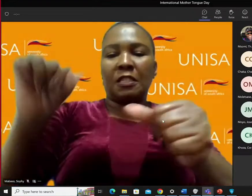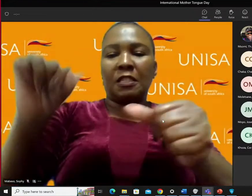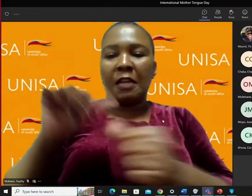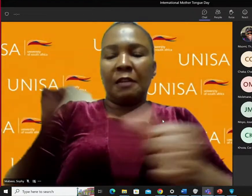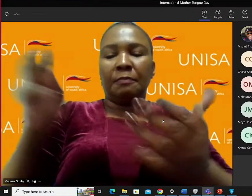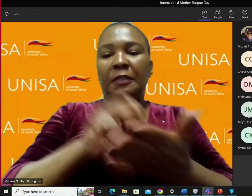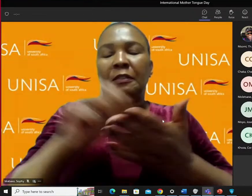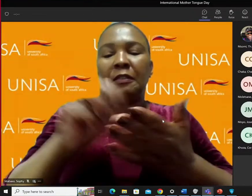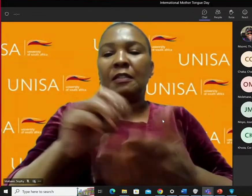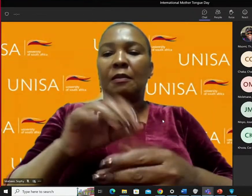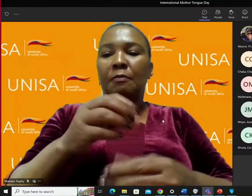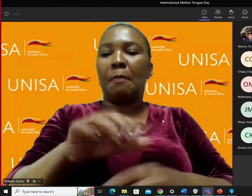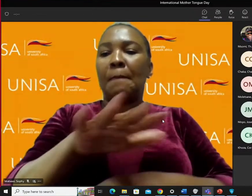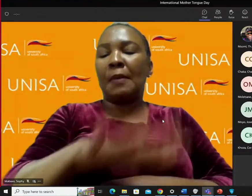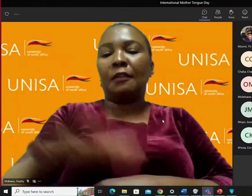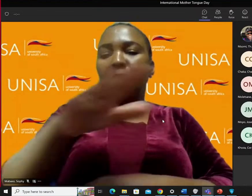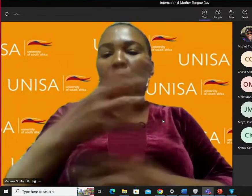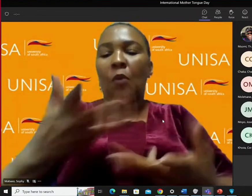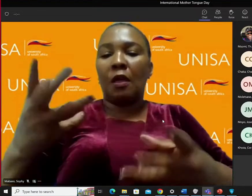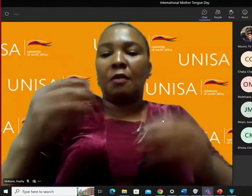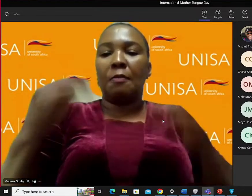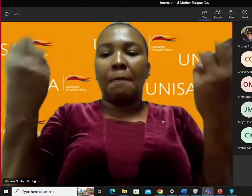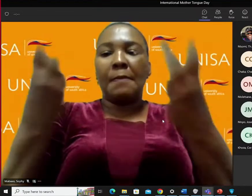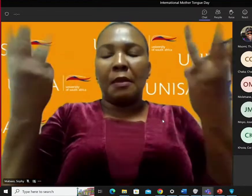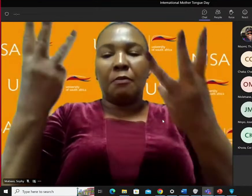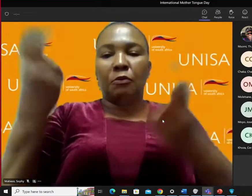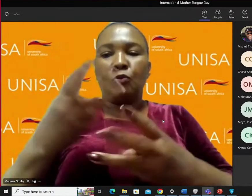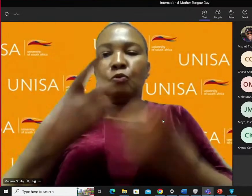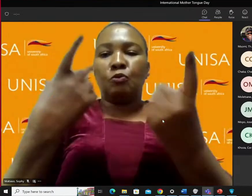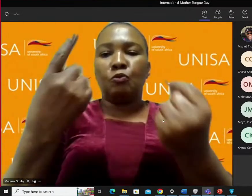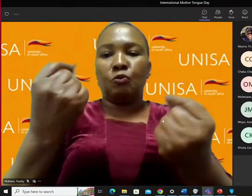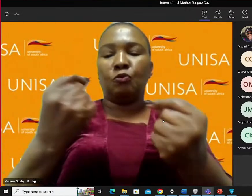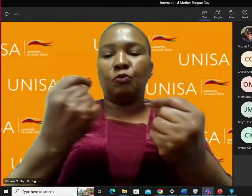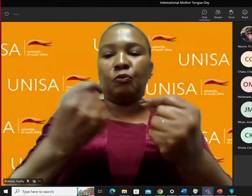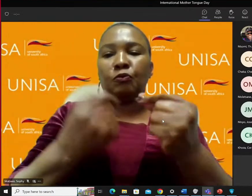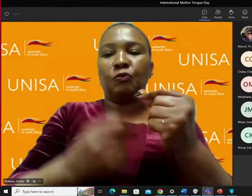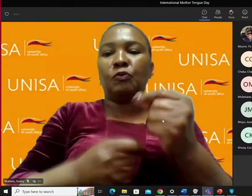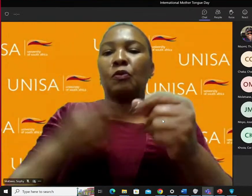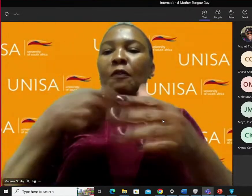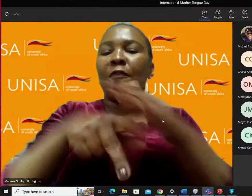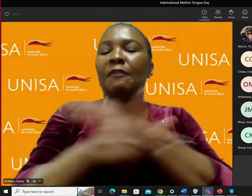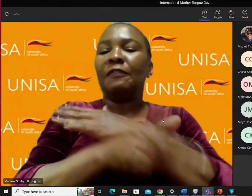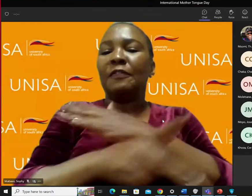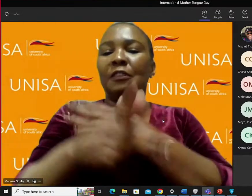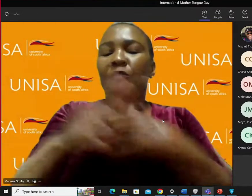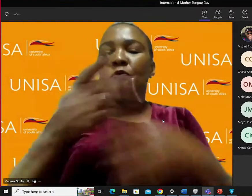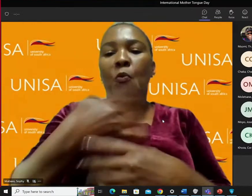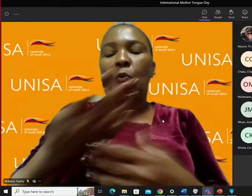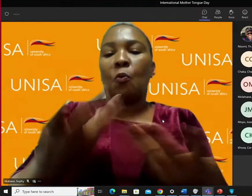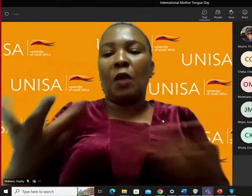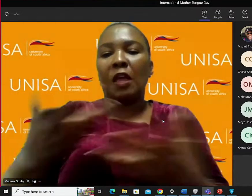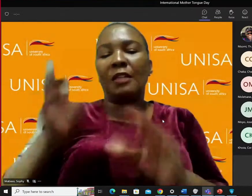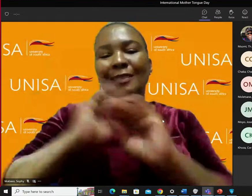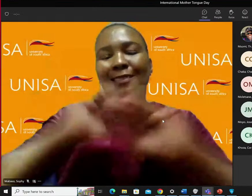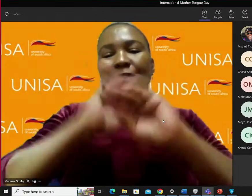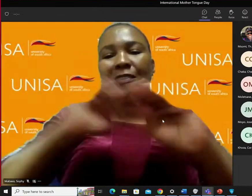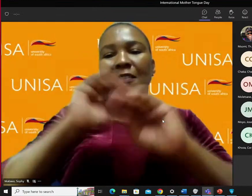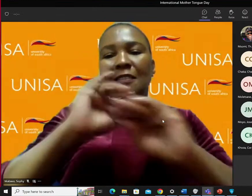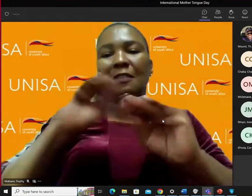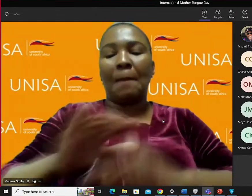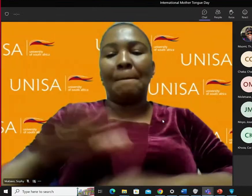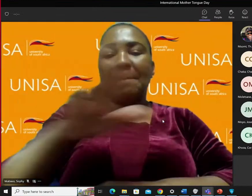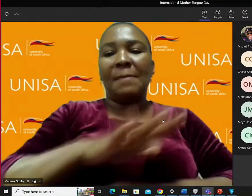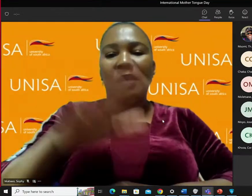whereby there are people who do videos whereby they teach people like basic communication in